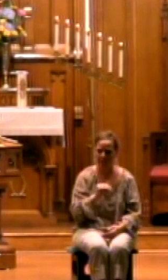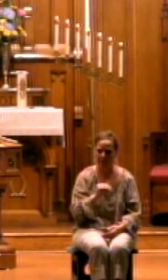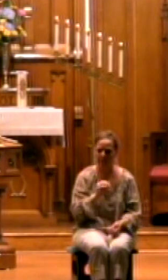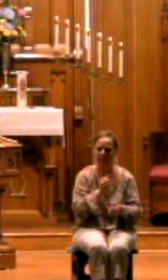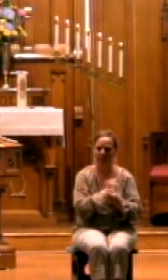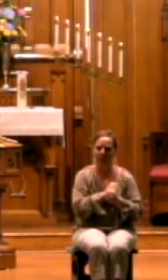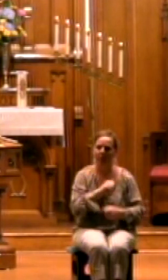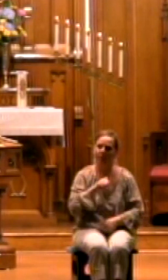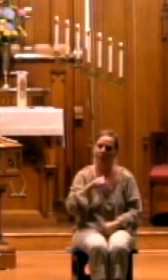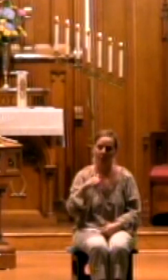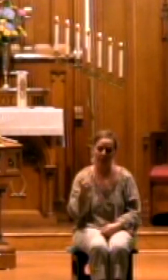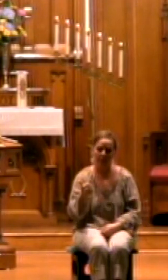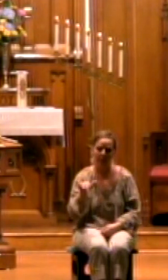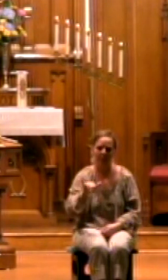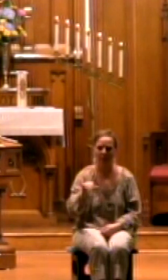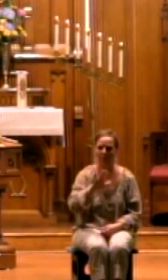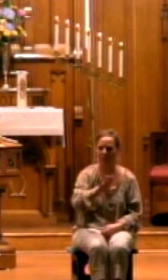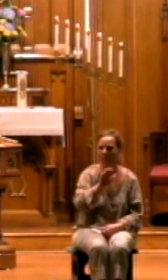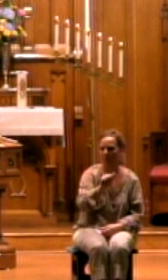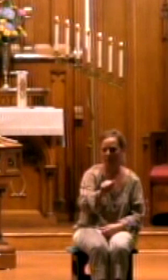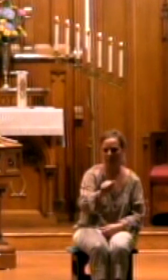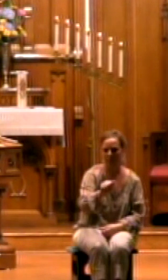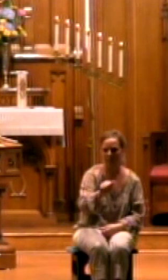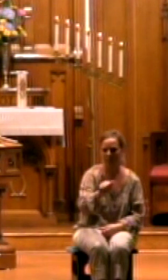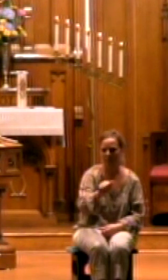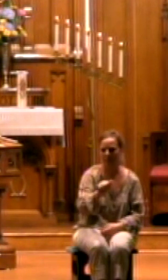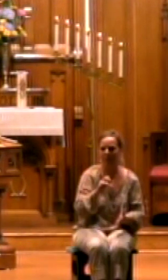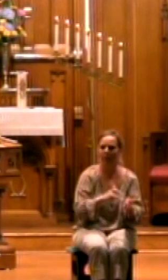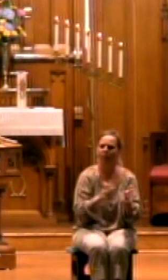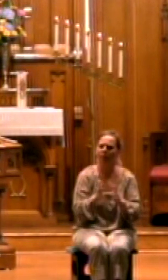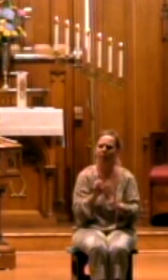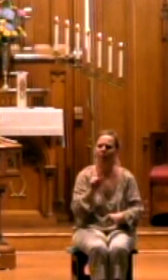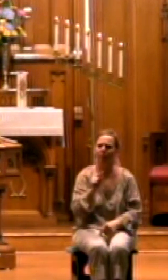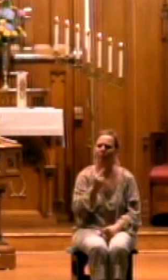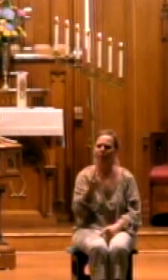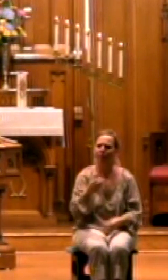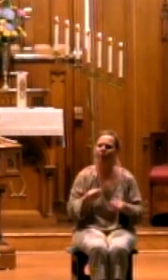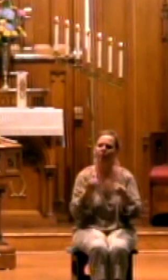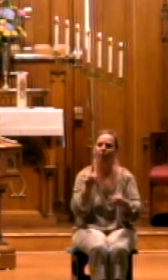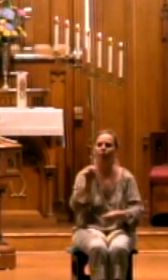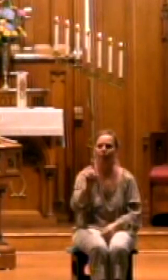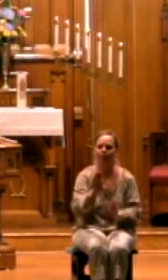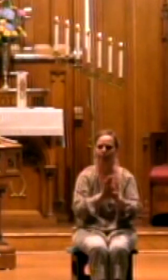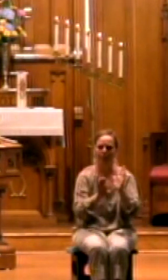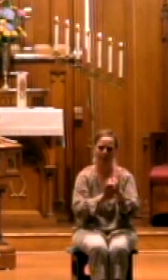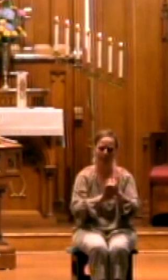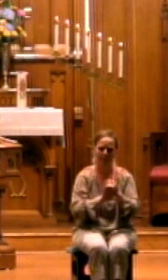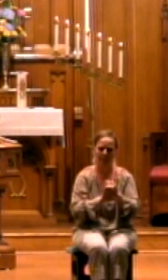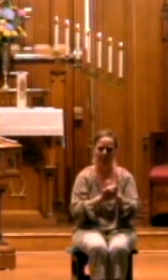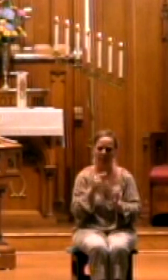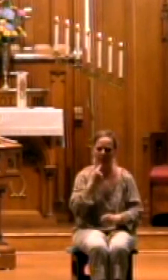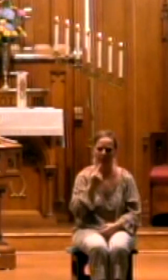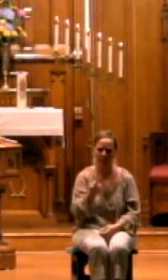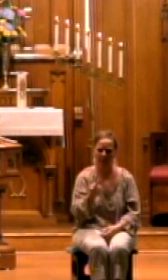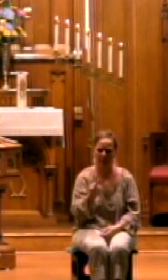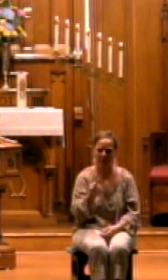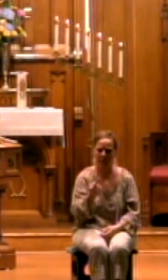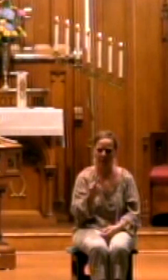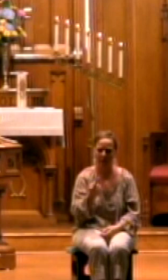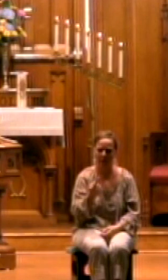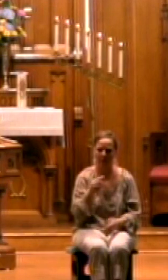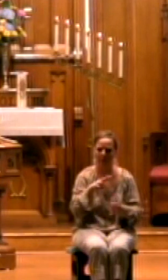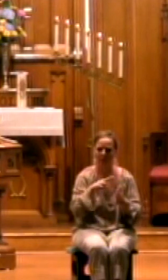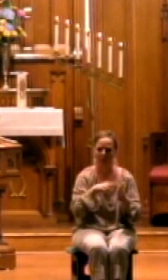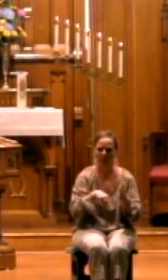Regardless of this, Jesus himself only gave one commandment in his earthly ministry, and that's the one I read a moment